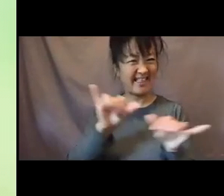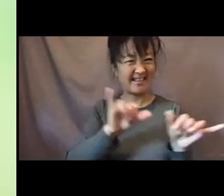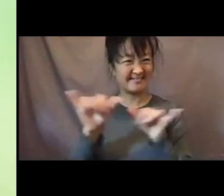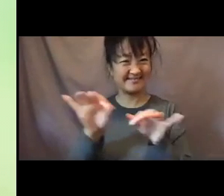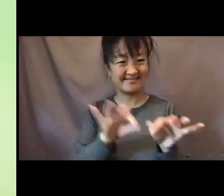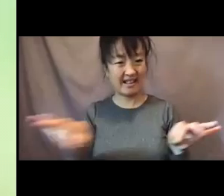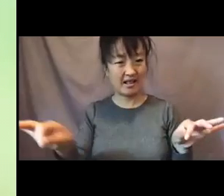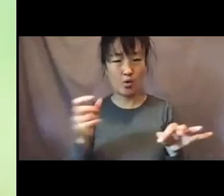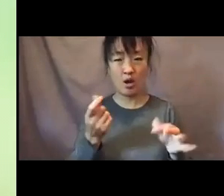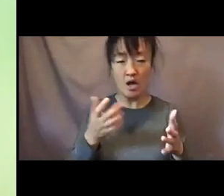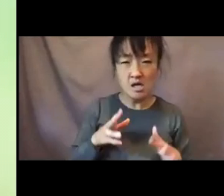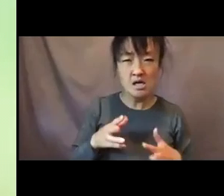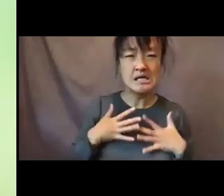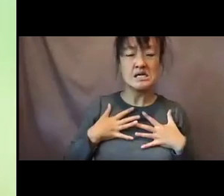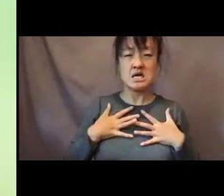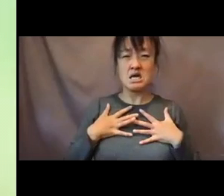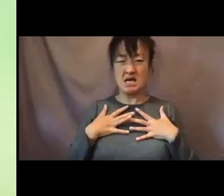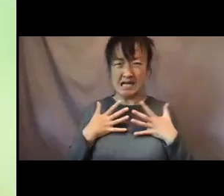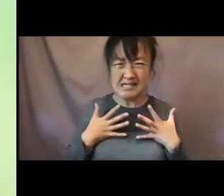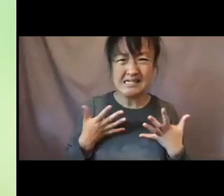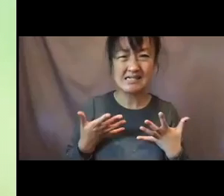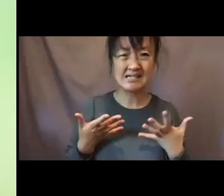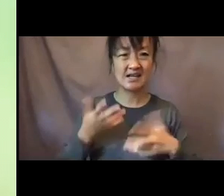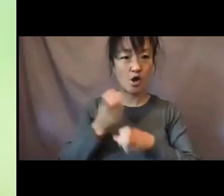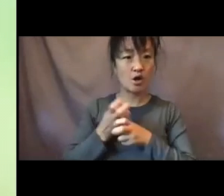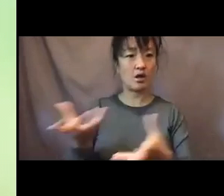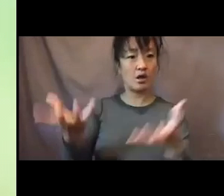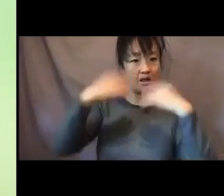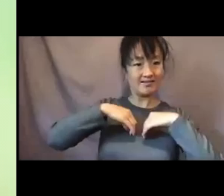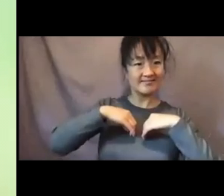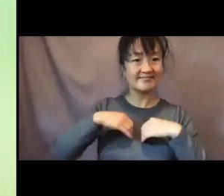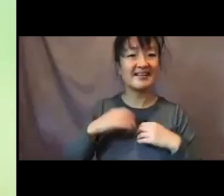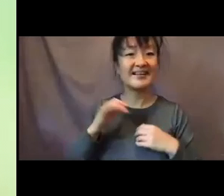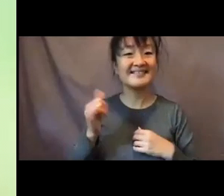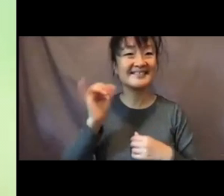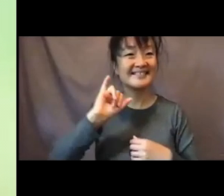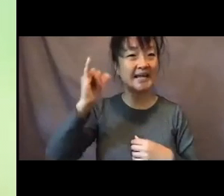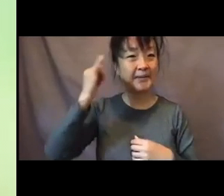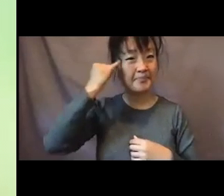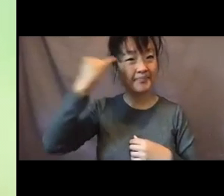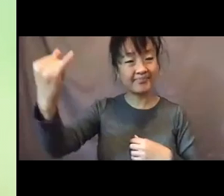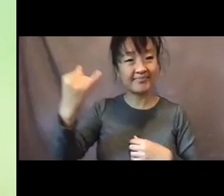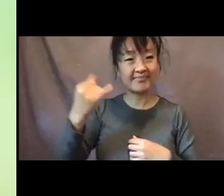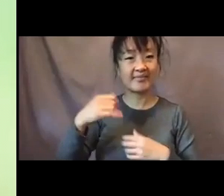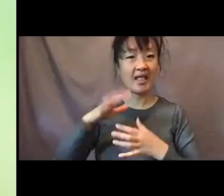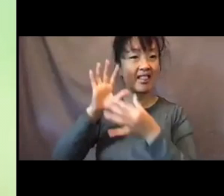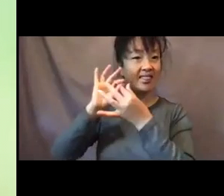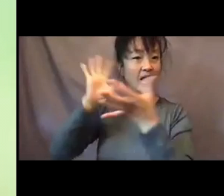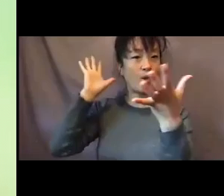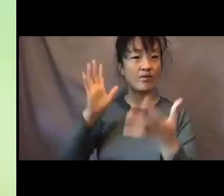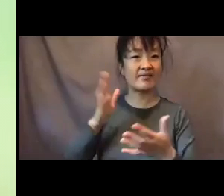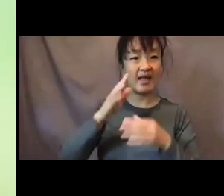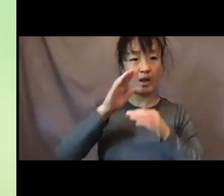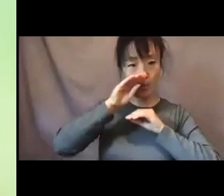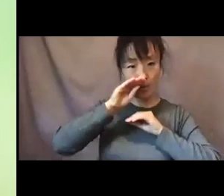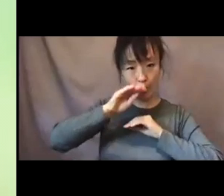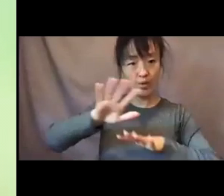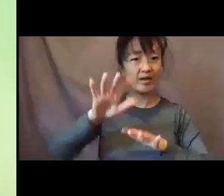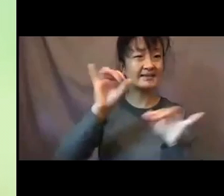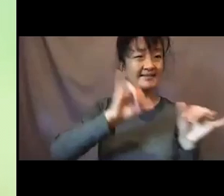then making sure, again, with this elimination idea, like I did with the respiration, what are we going to let go of? What can we let go of,